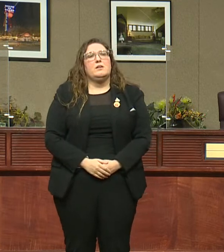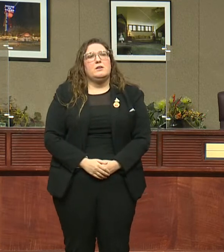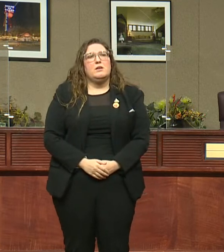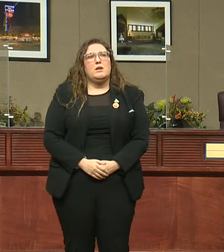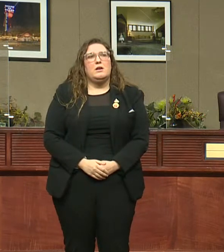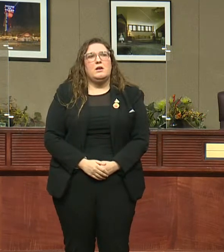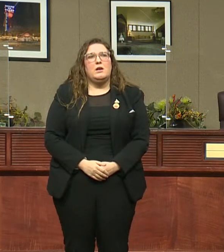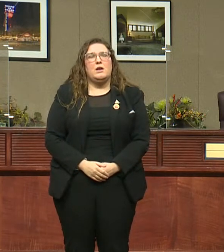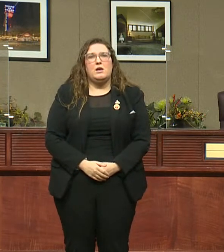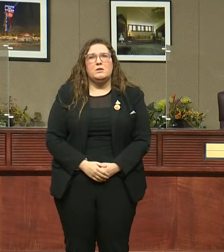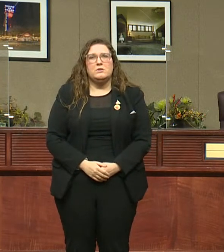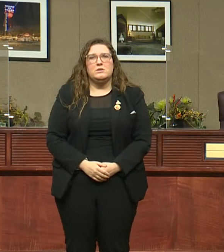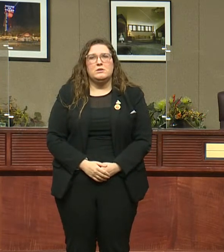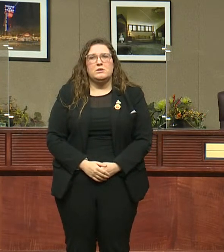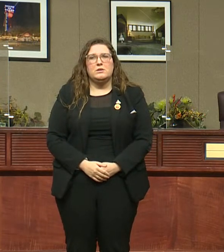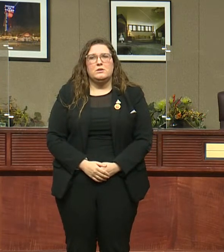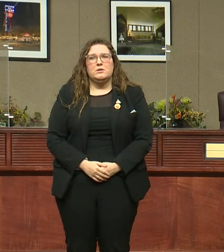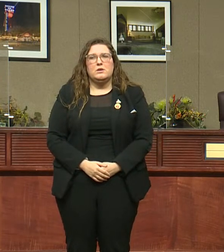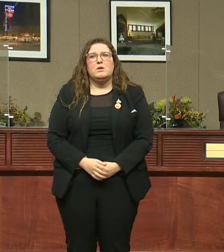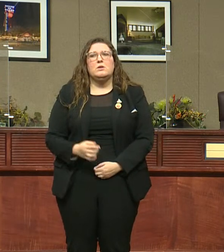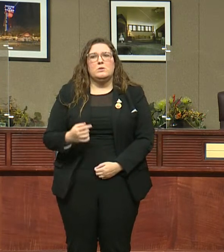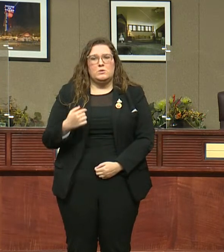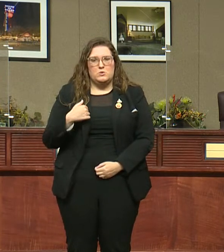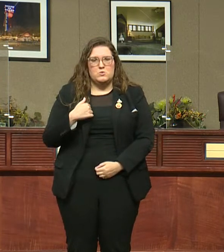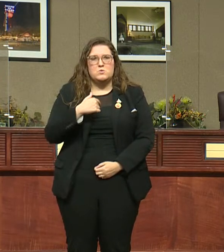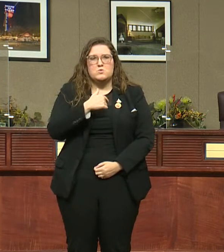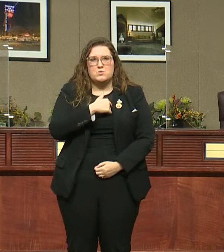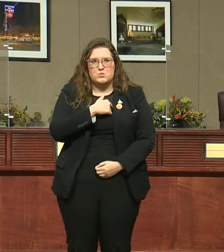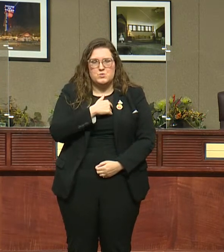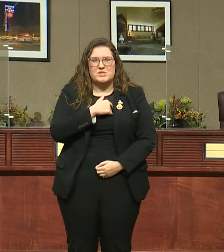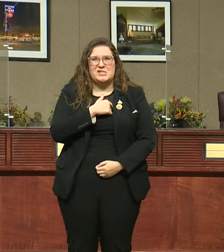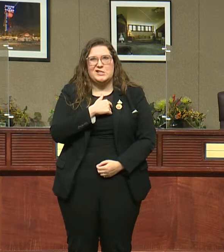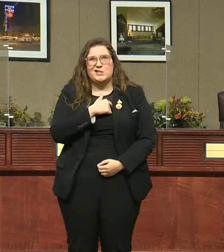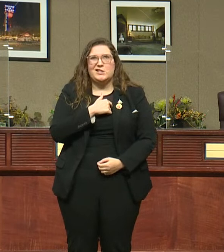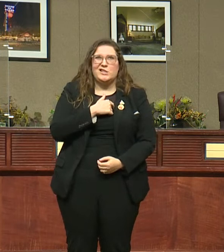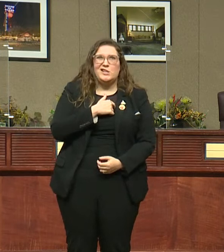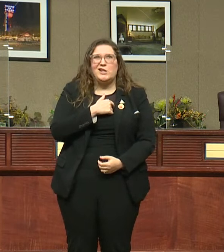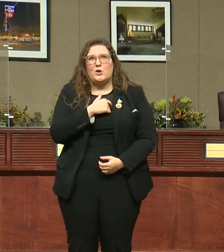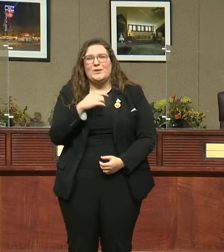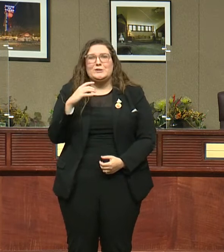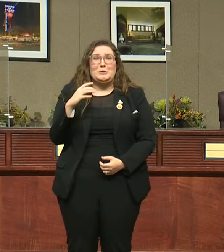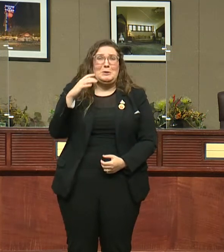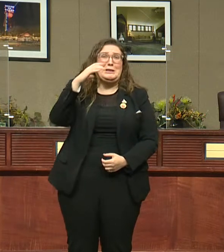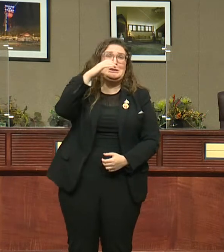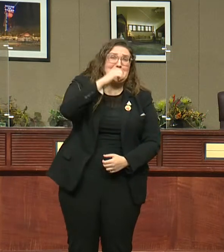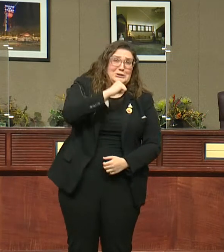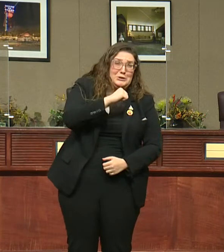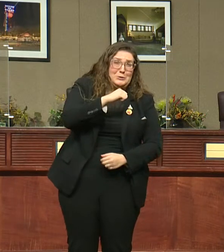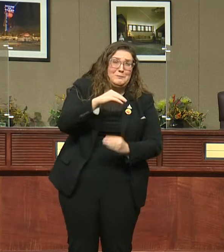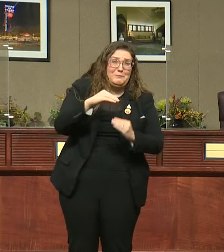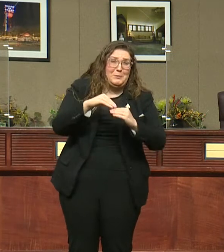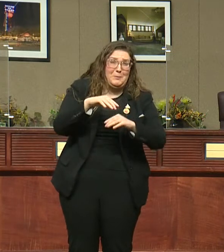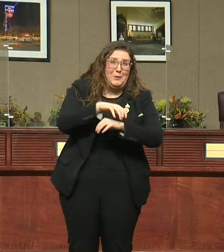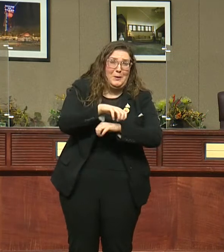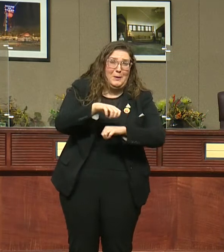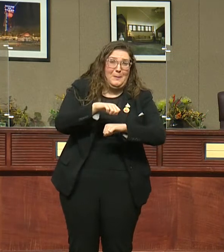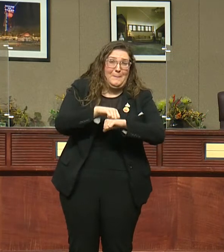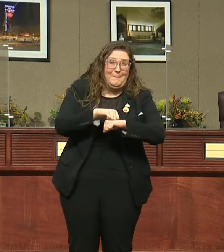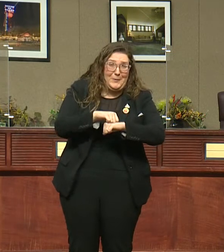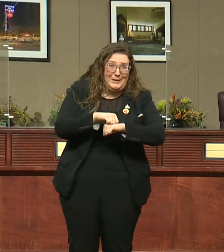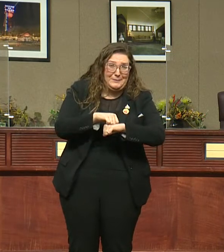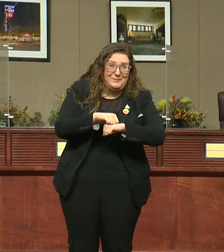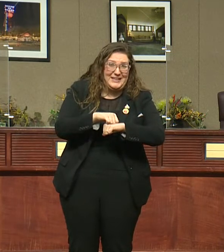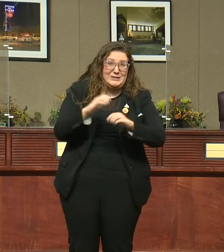going to announce soon when to open the portal for more appointments, we encourage you to